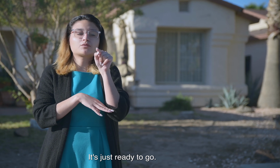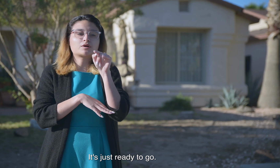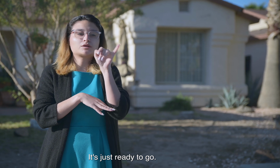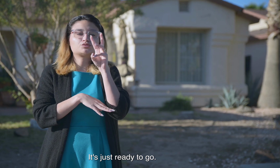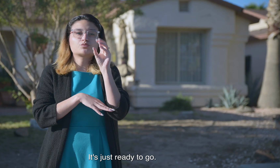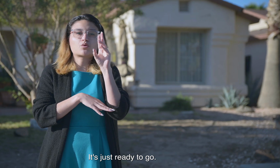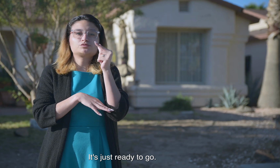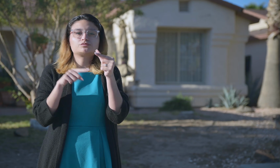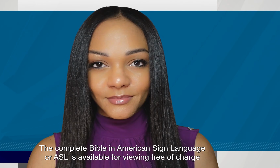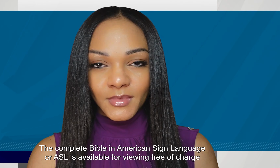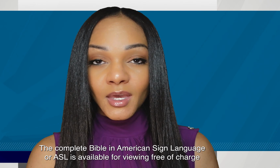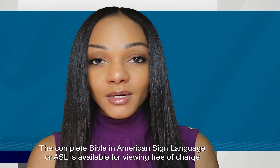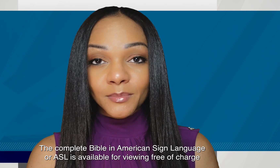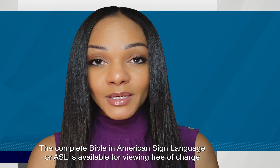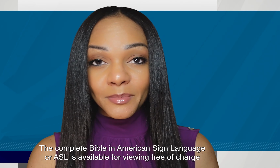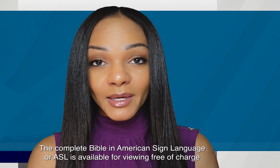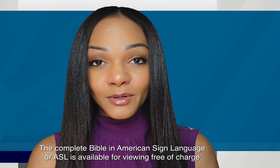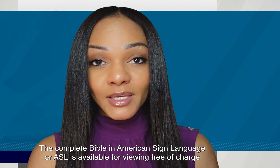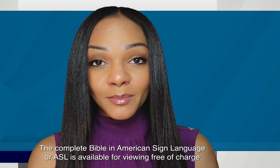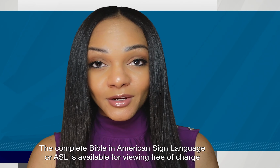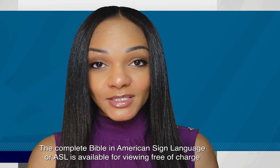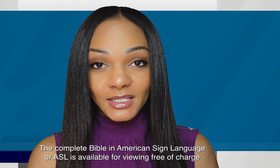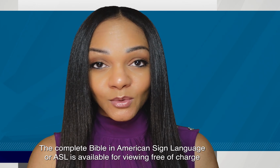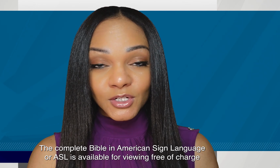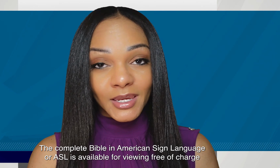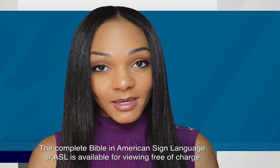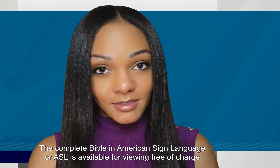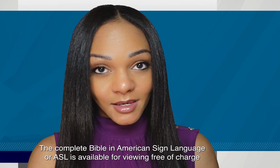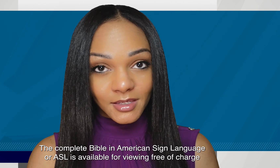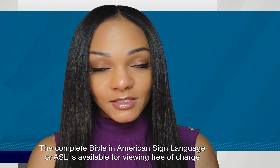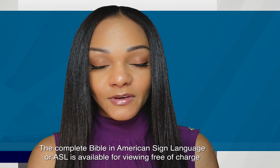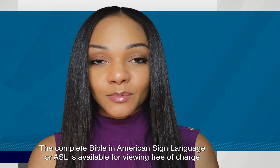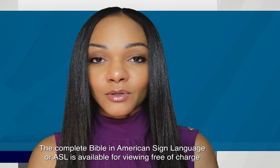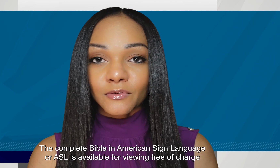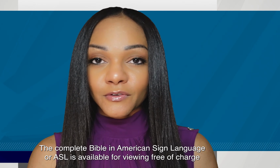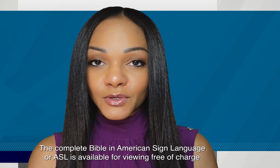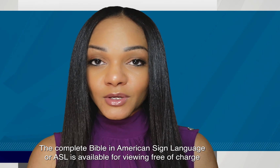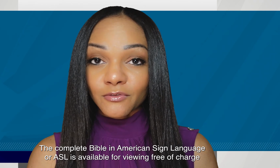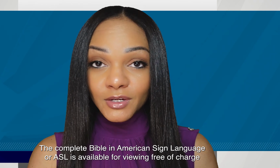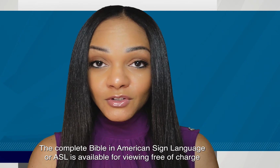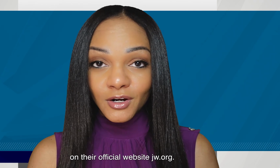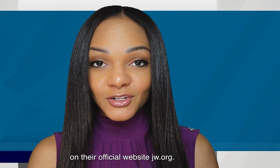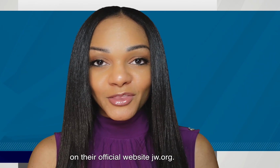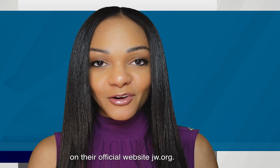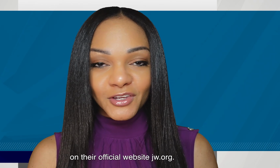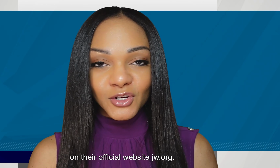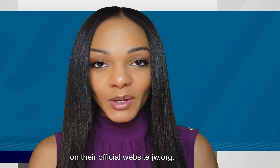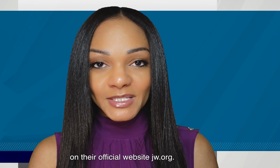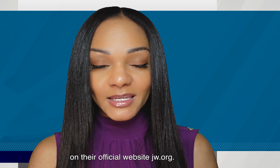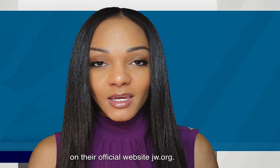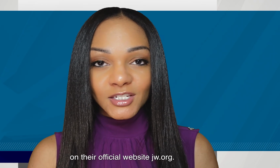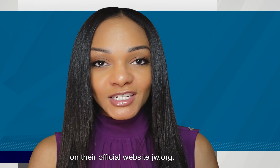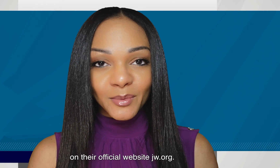to go. The Complete Bible in American Sign Language, or ASL, is available for viewing free of charge on their